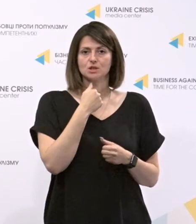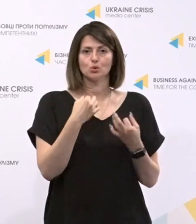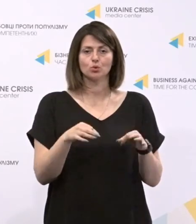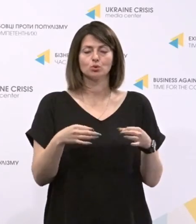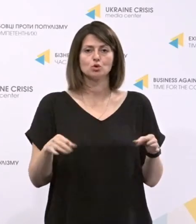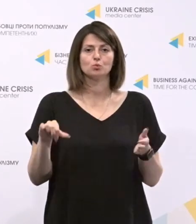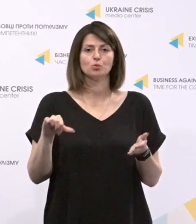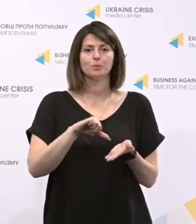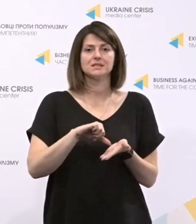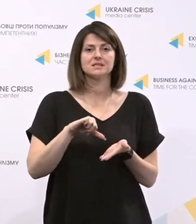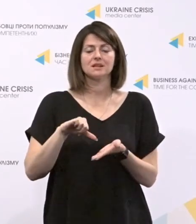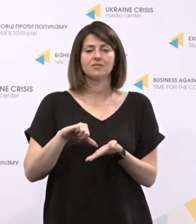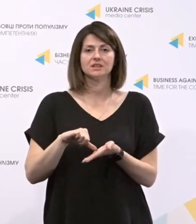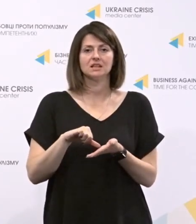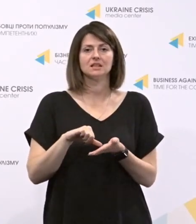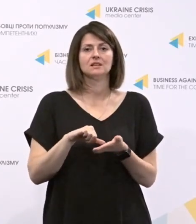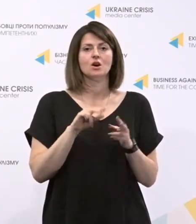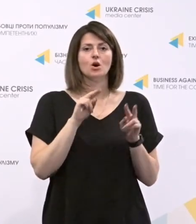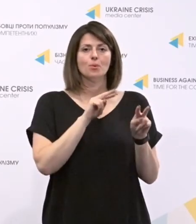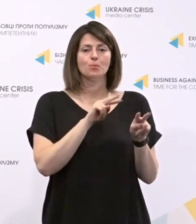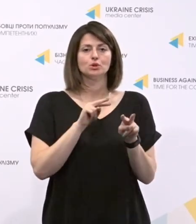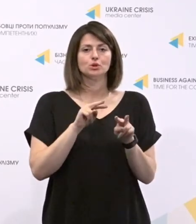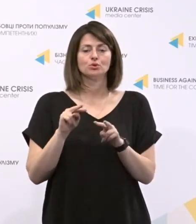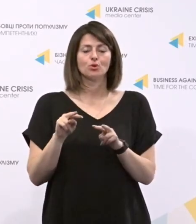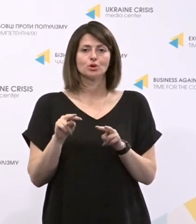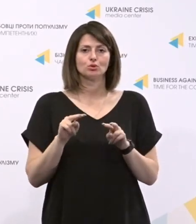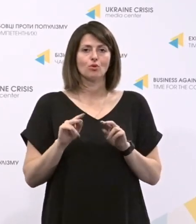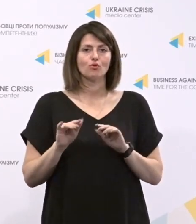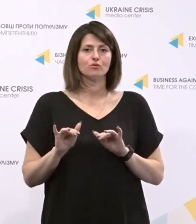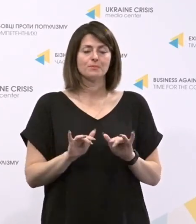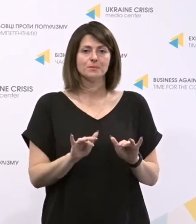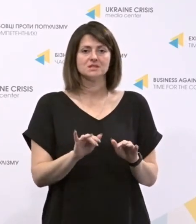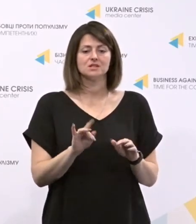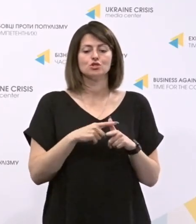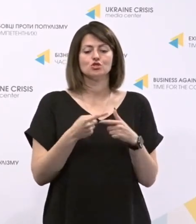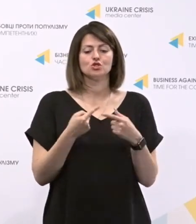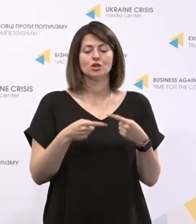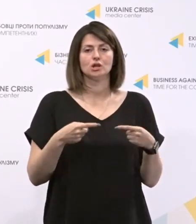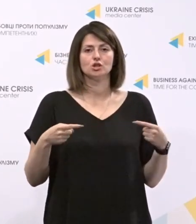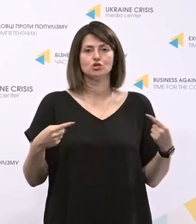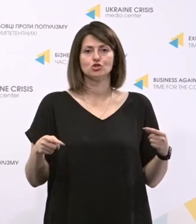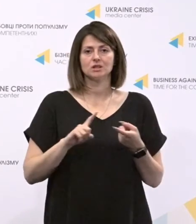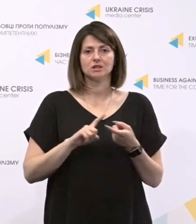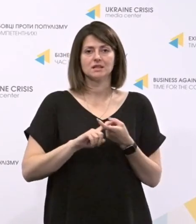observers to detainees held in armed group controlled territory.